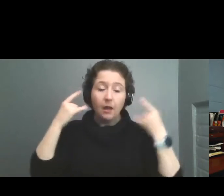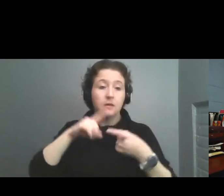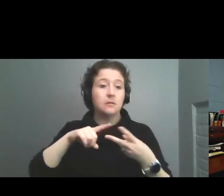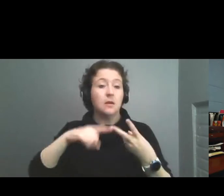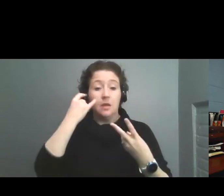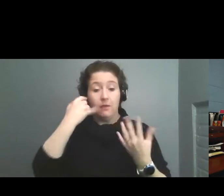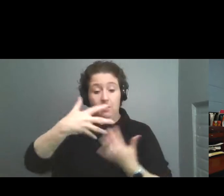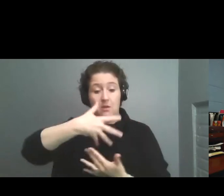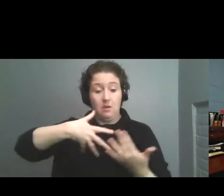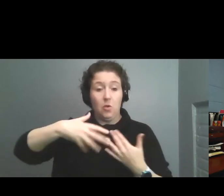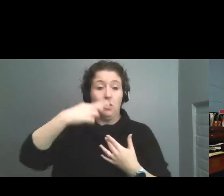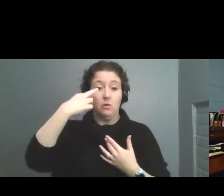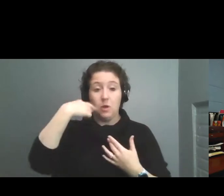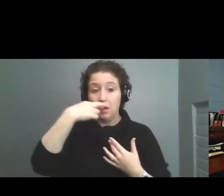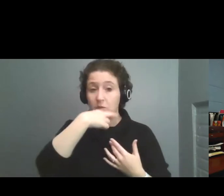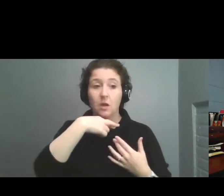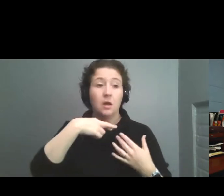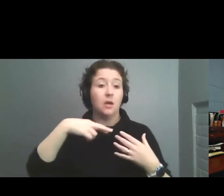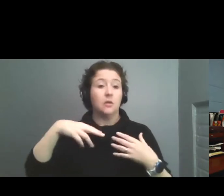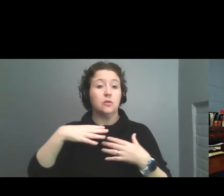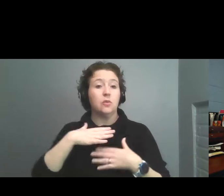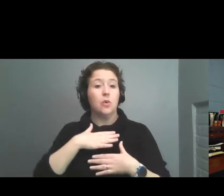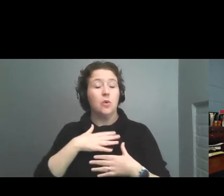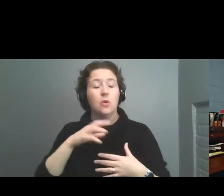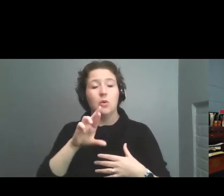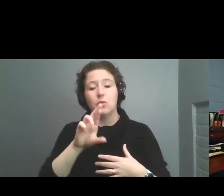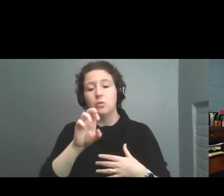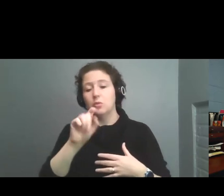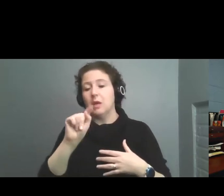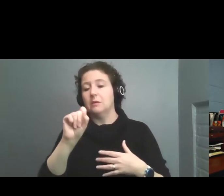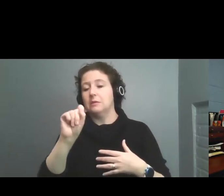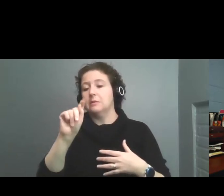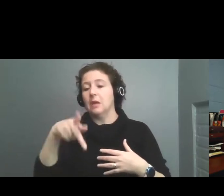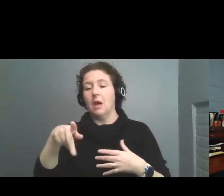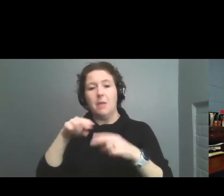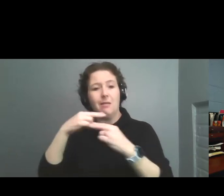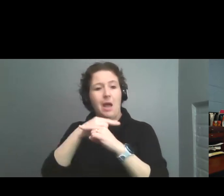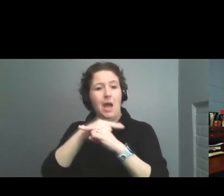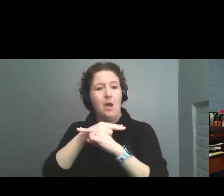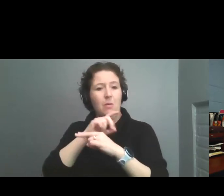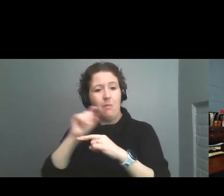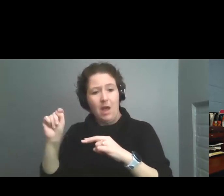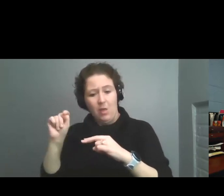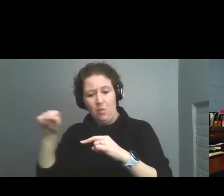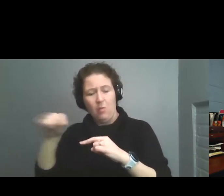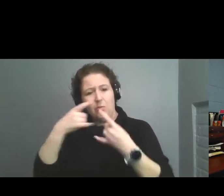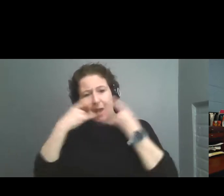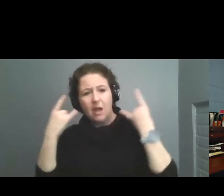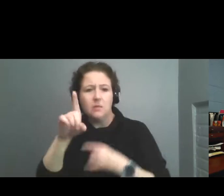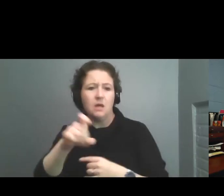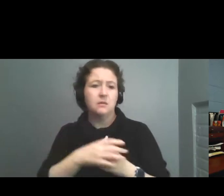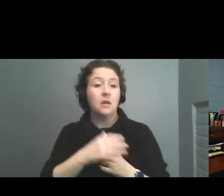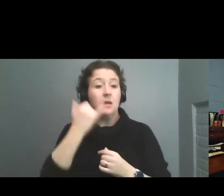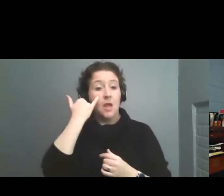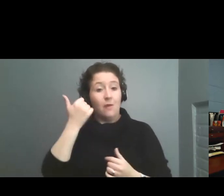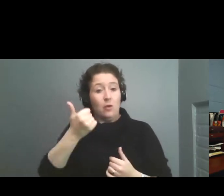and when in restaurants and or rest areas. If you make the decision to host holiday gatherings, keep